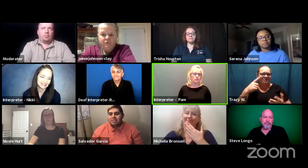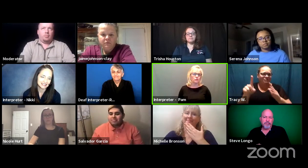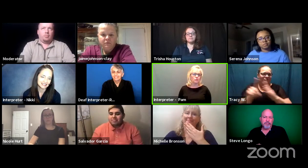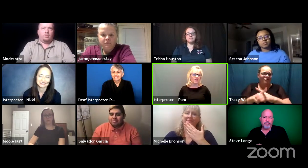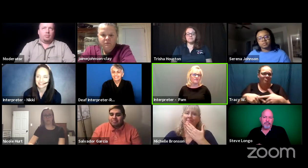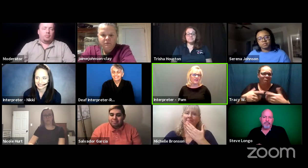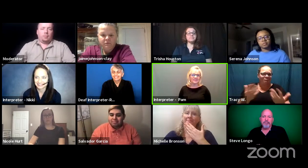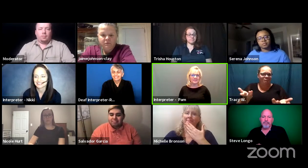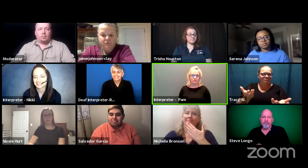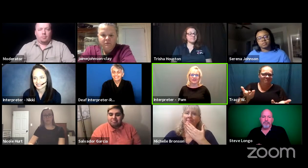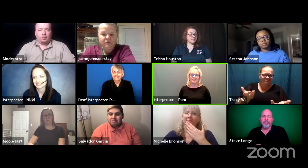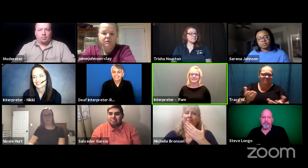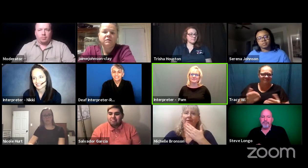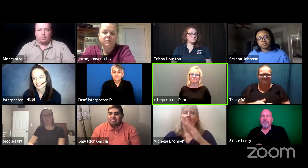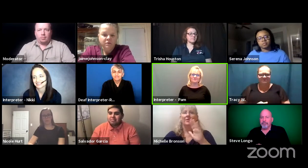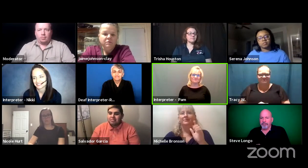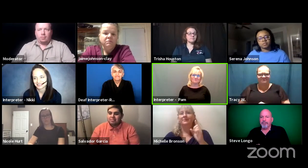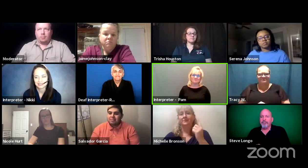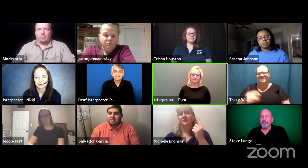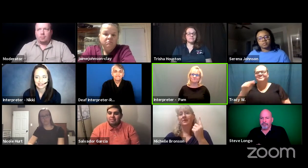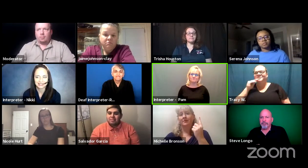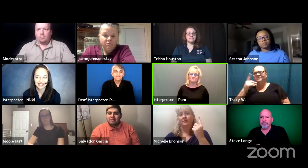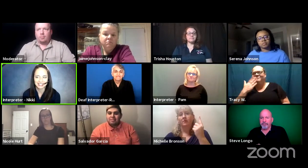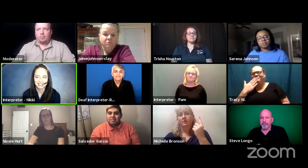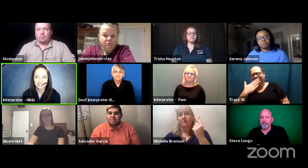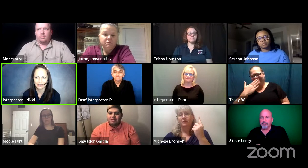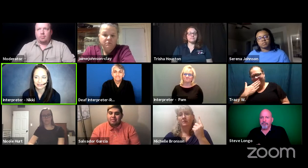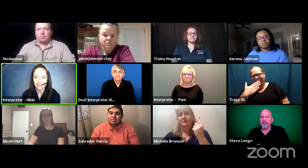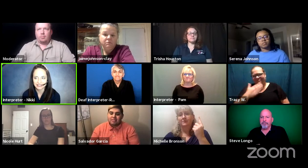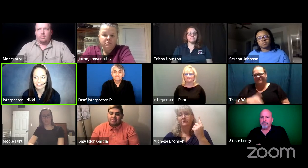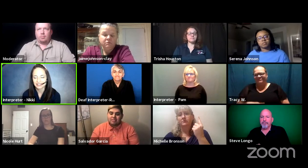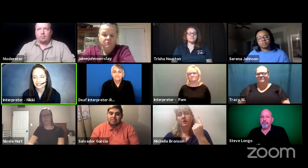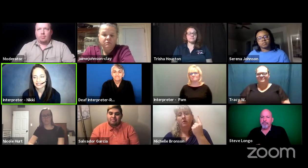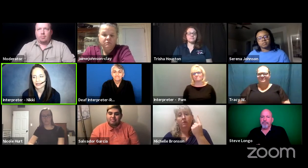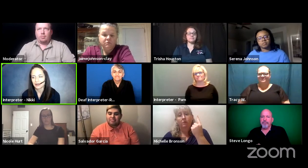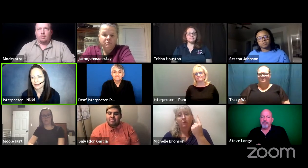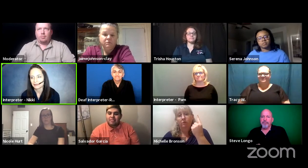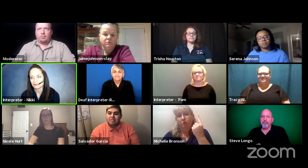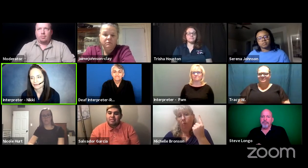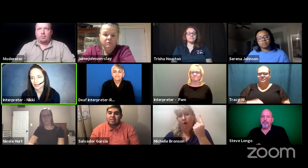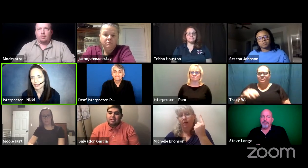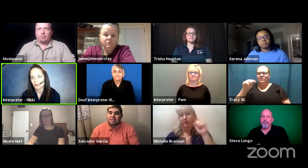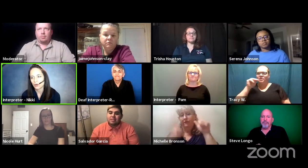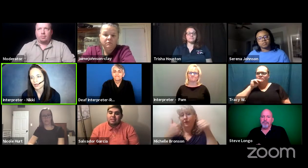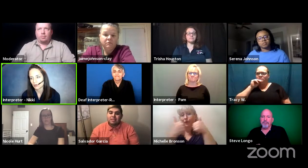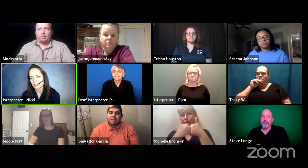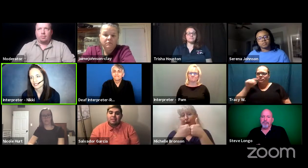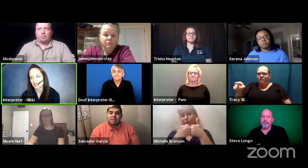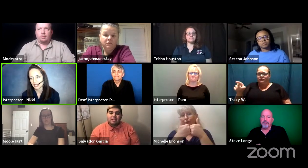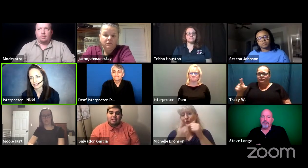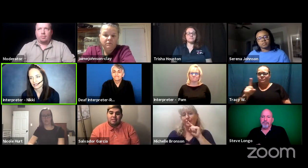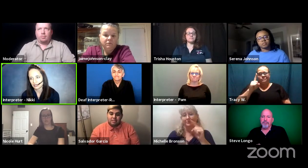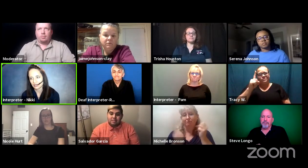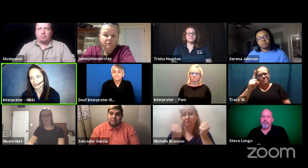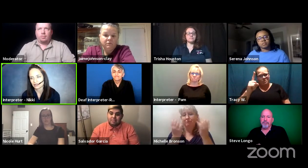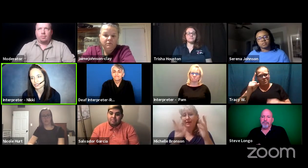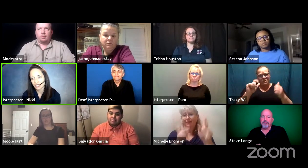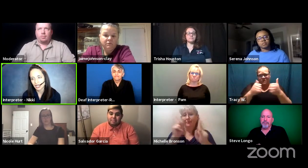2 board faces present. Michelle saying yes, thank you for that. I wanted to add here, the